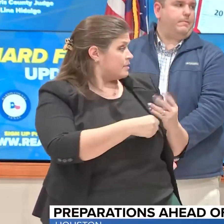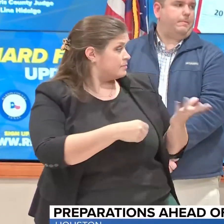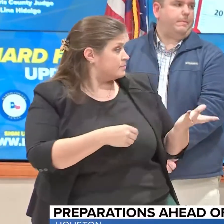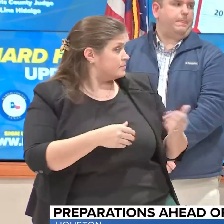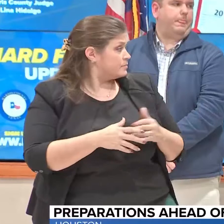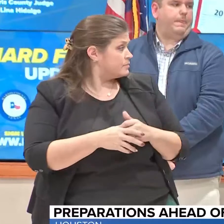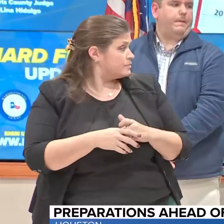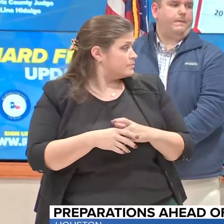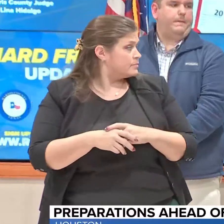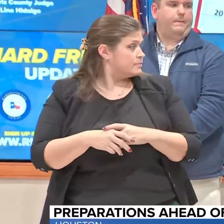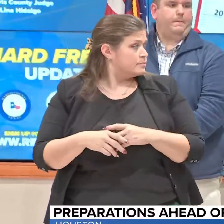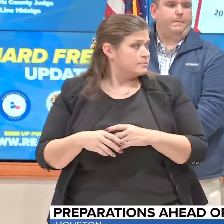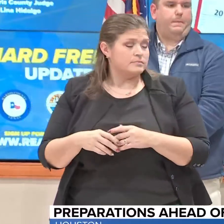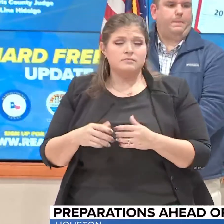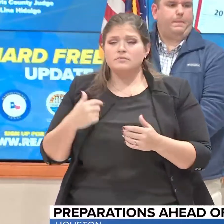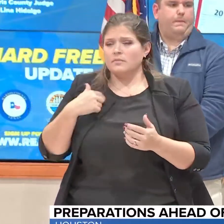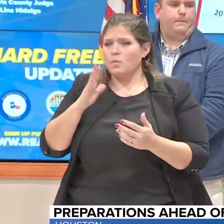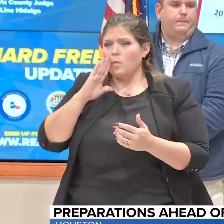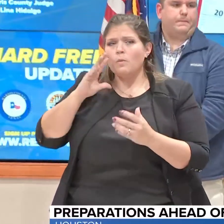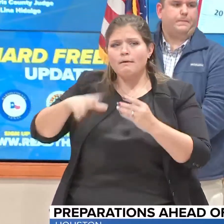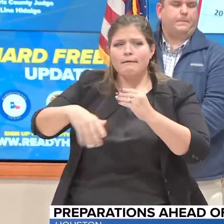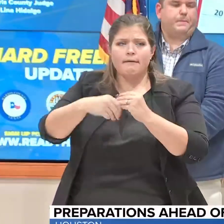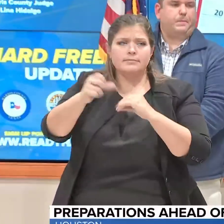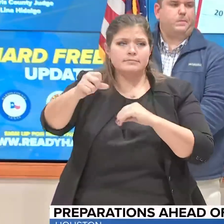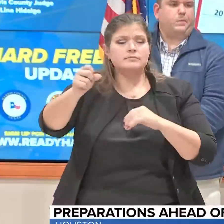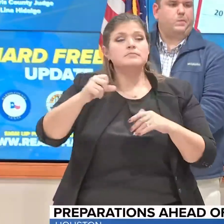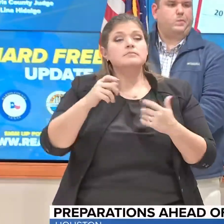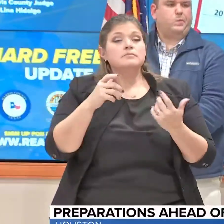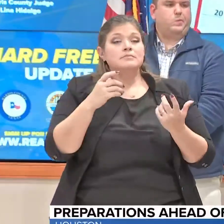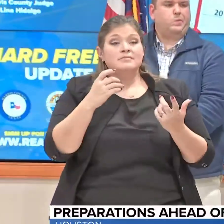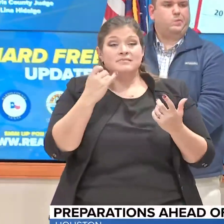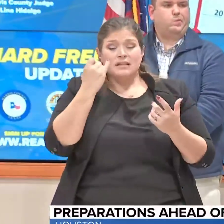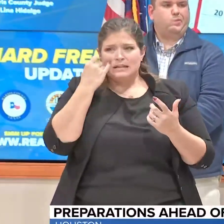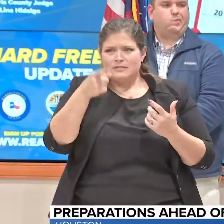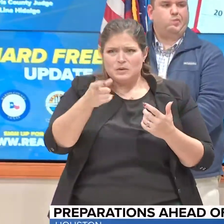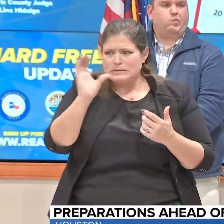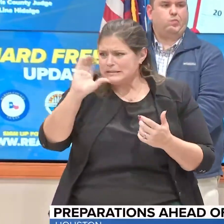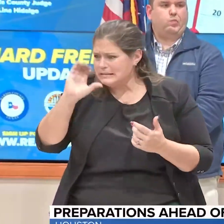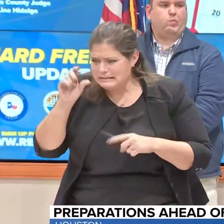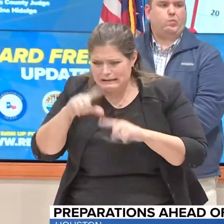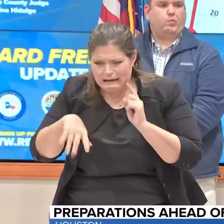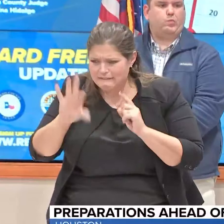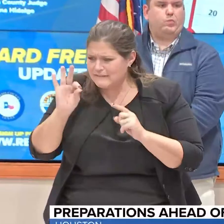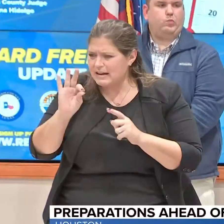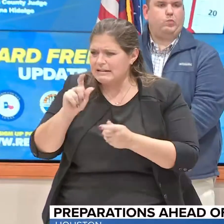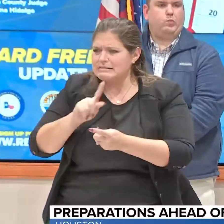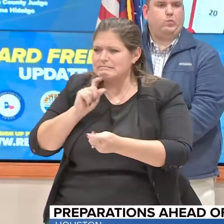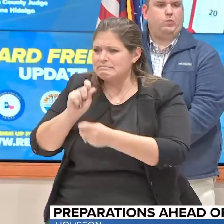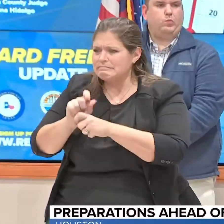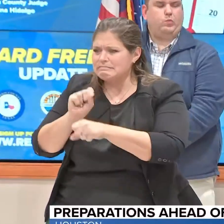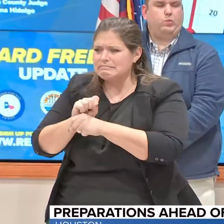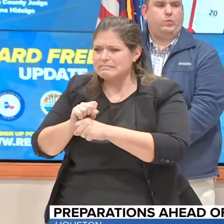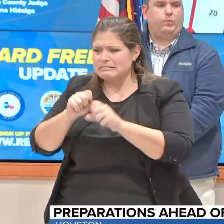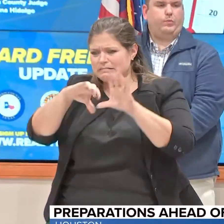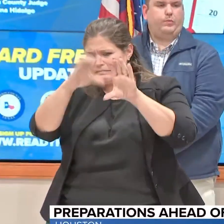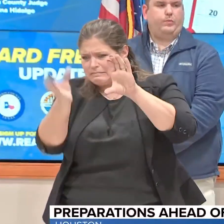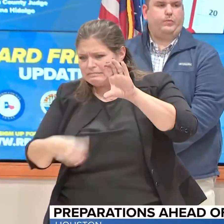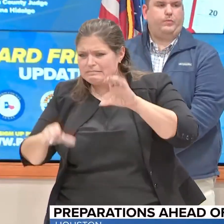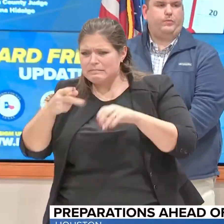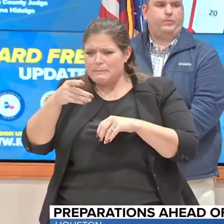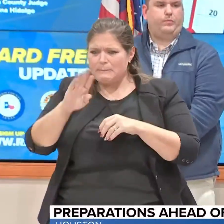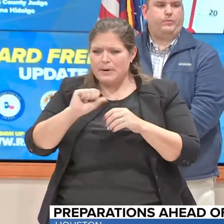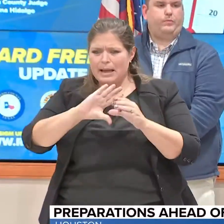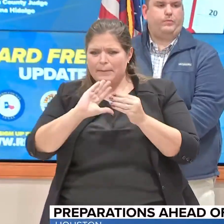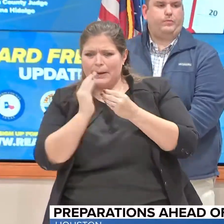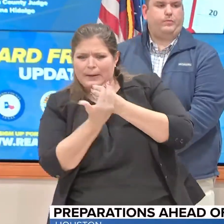Carol? We'll add real quick. I mean, just because you can't find the actual pipe insulation at the hardware store, there are lots of